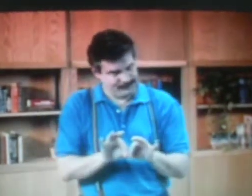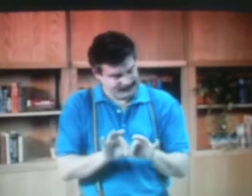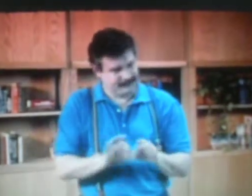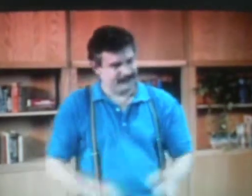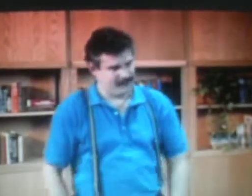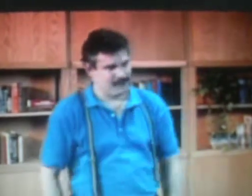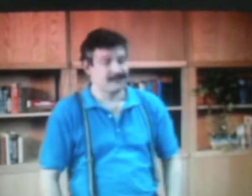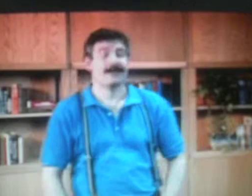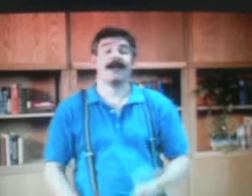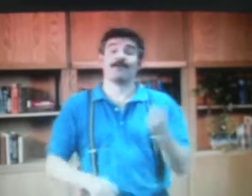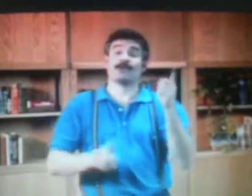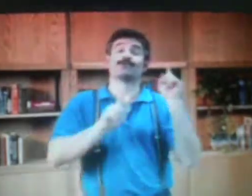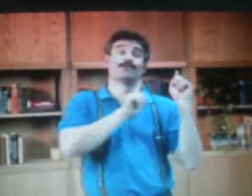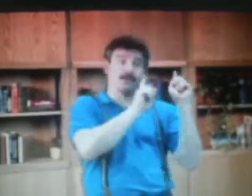it.